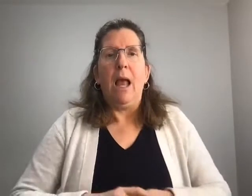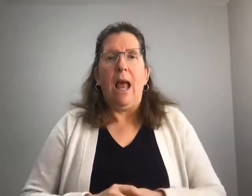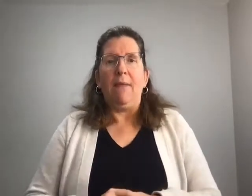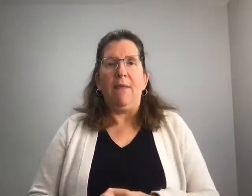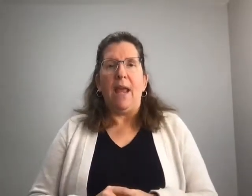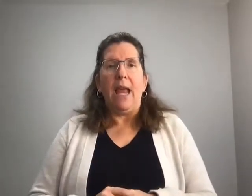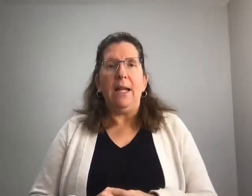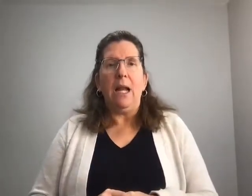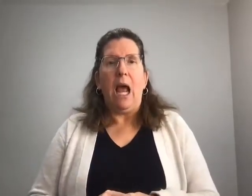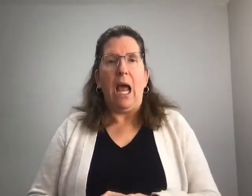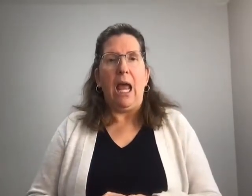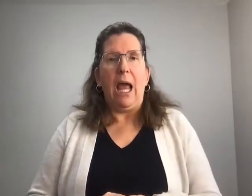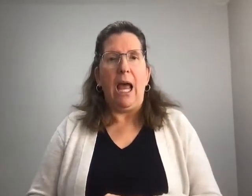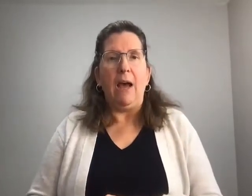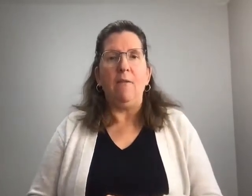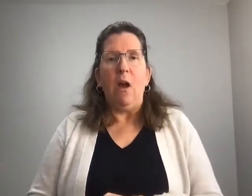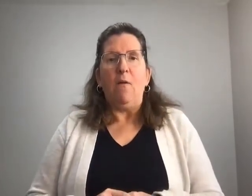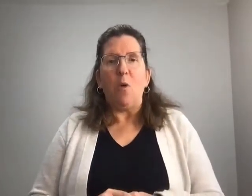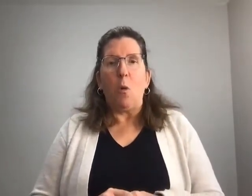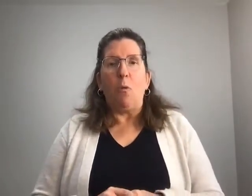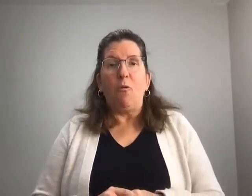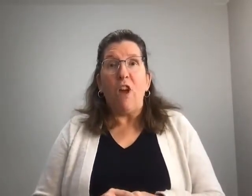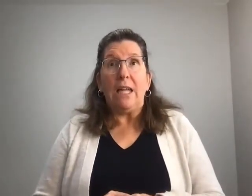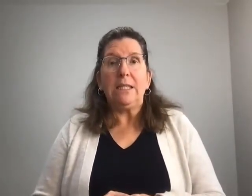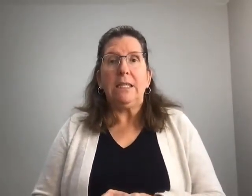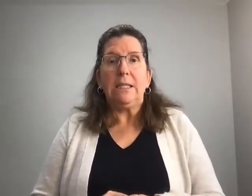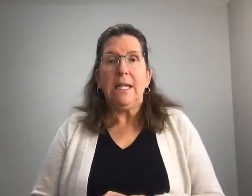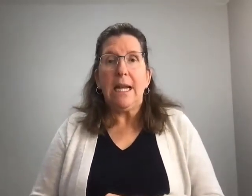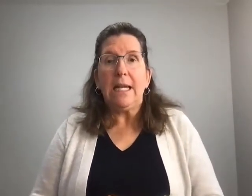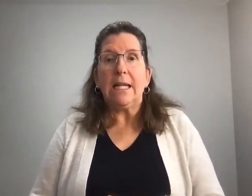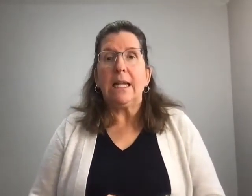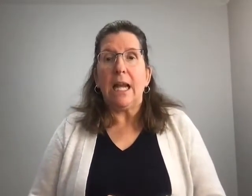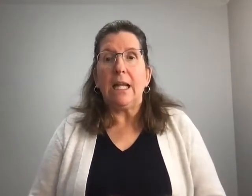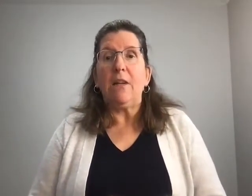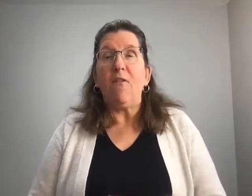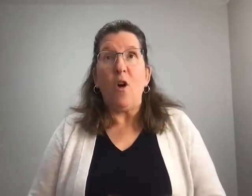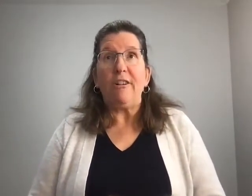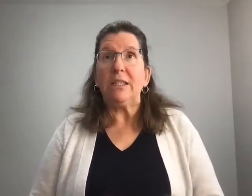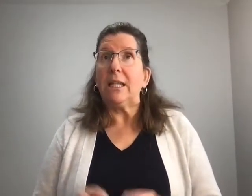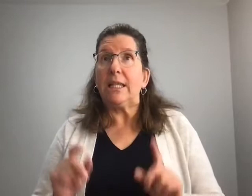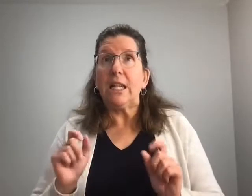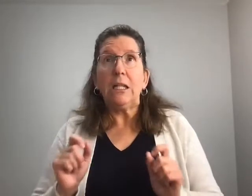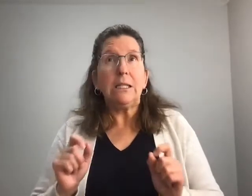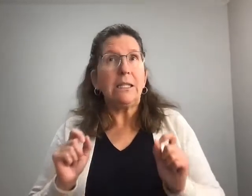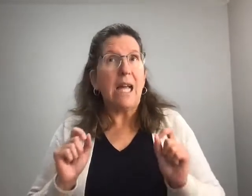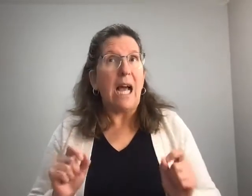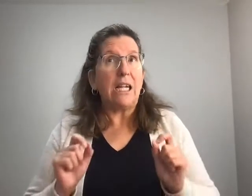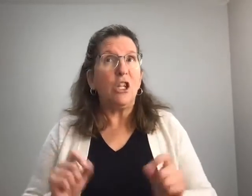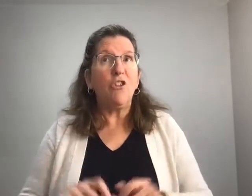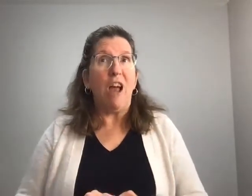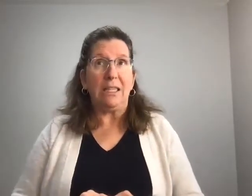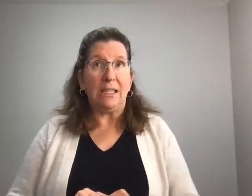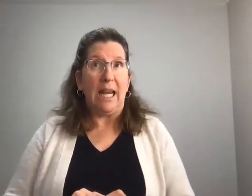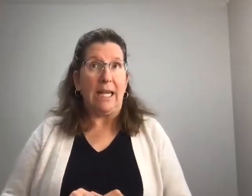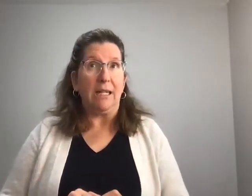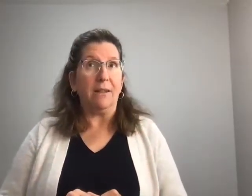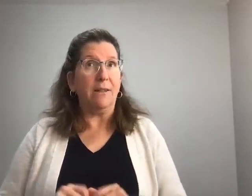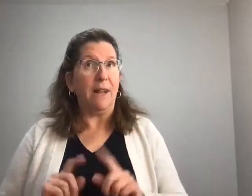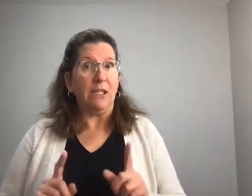And then I have for rest is needed in the forest. I didn't exactly translate it this